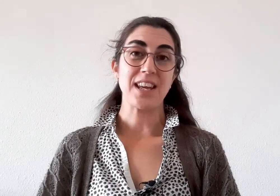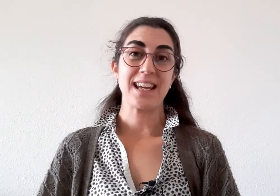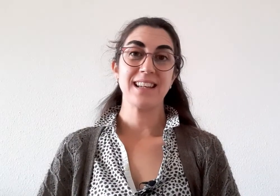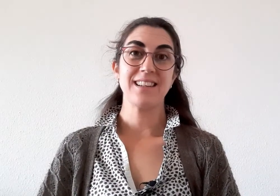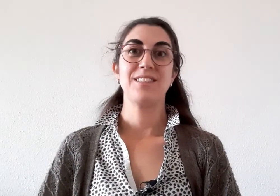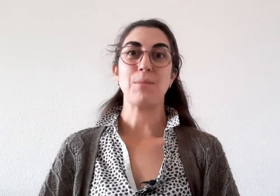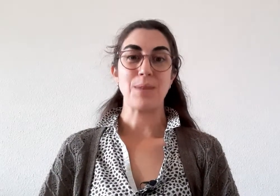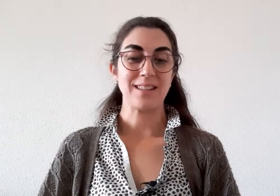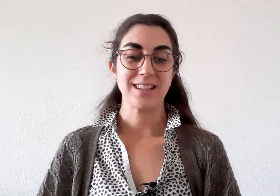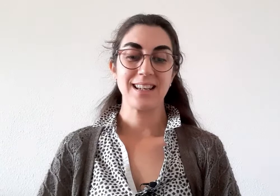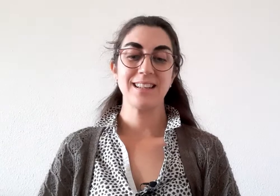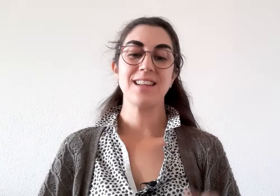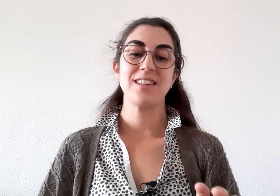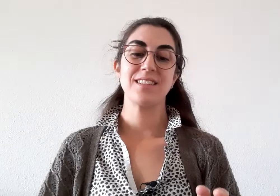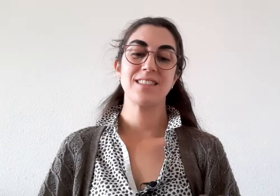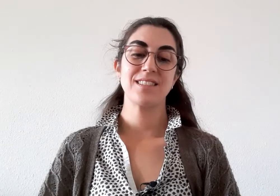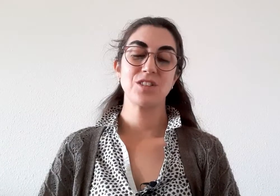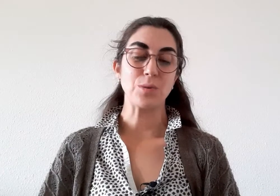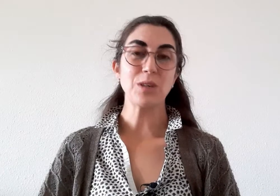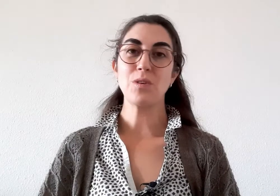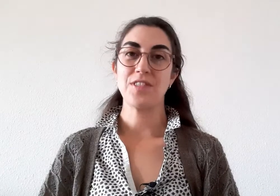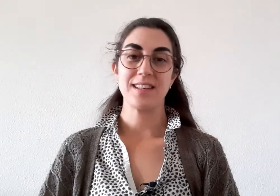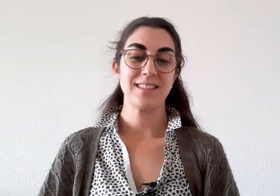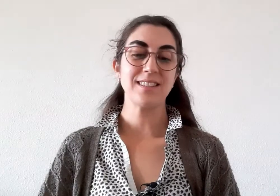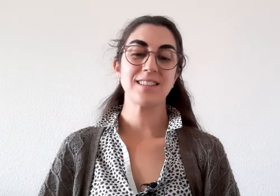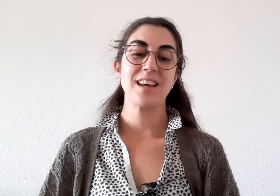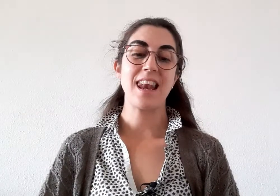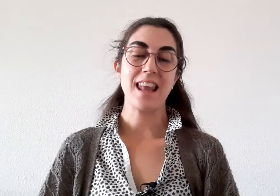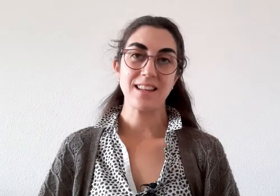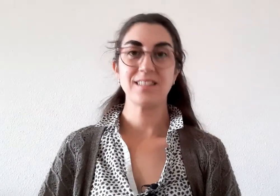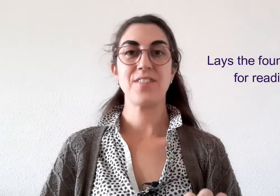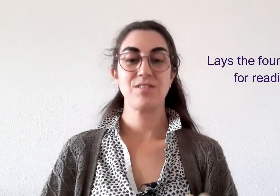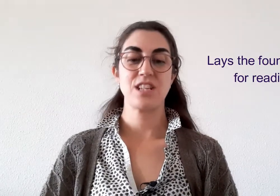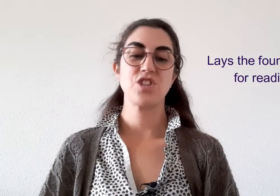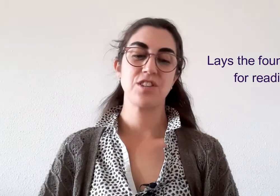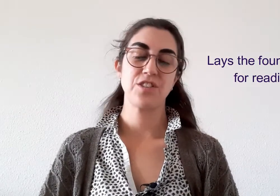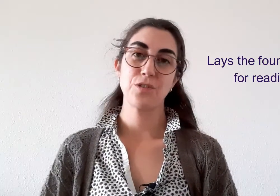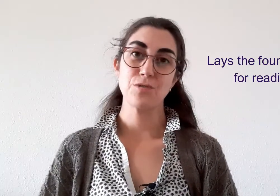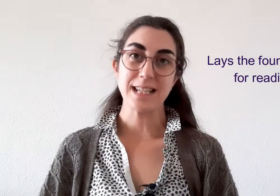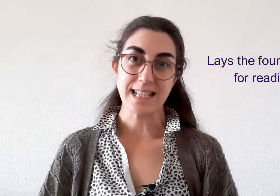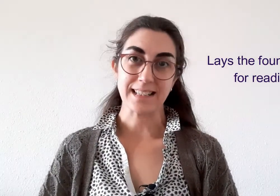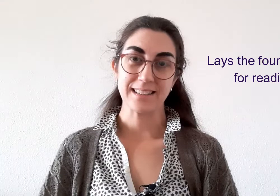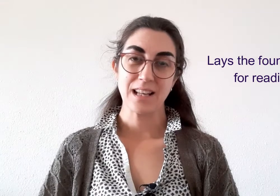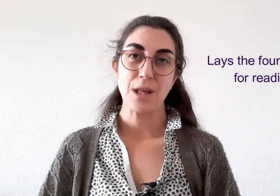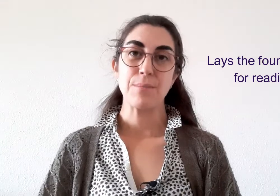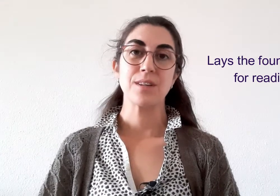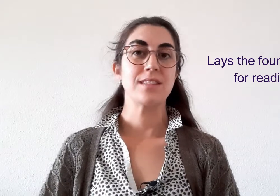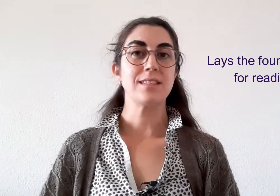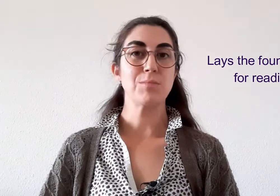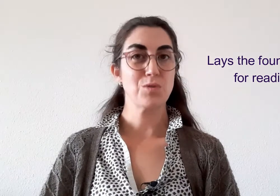thing, it's amazing that doing all of this lays the foundation for reading, because these small children,